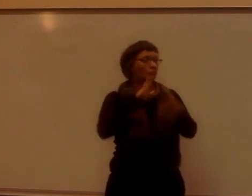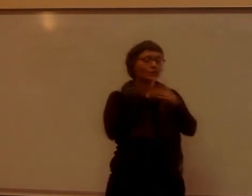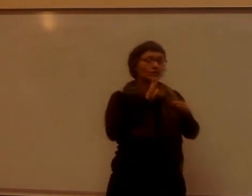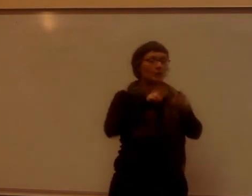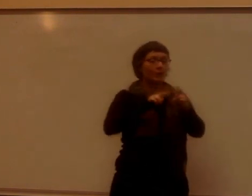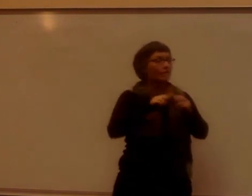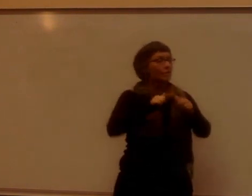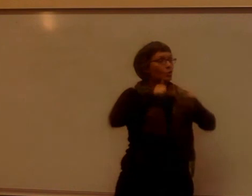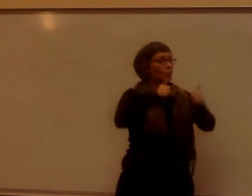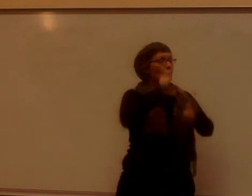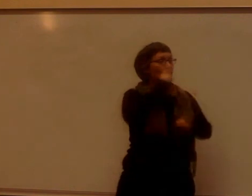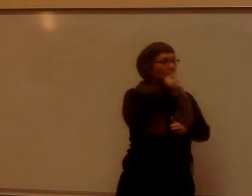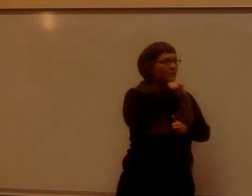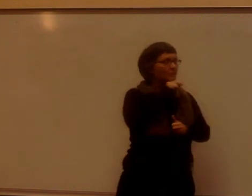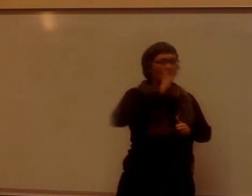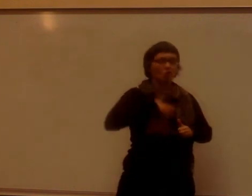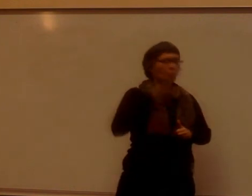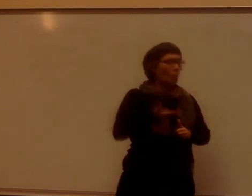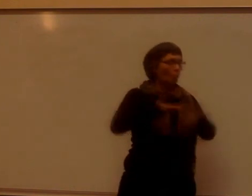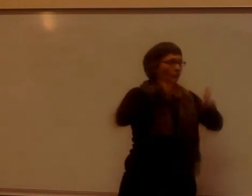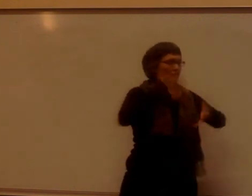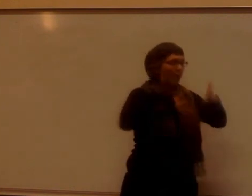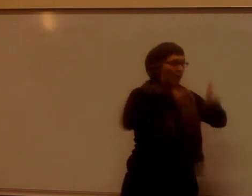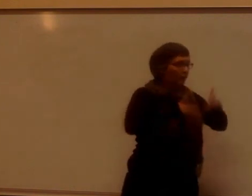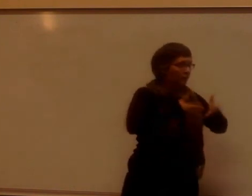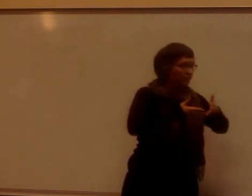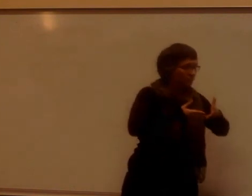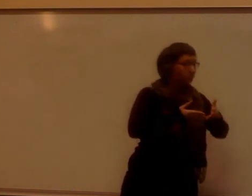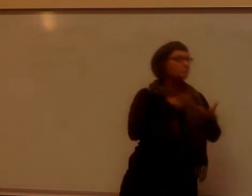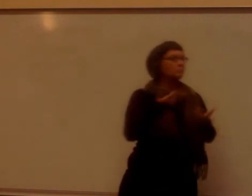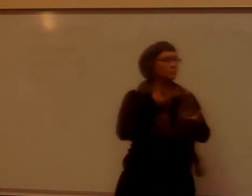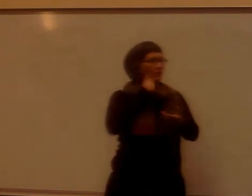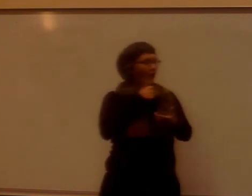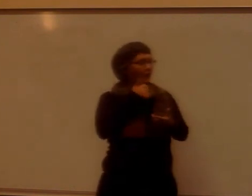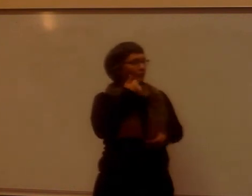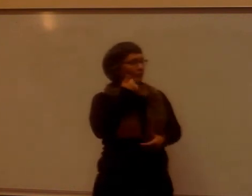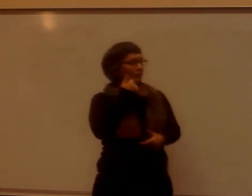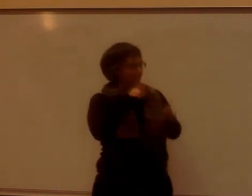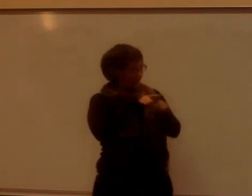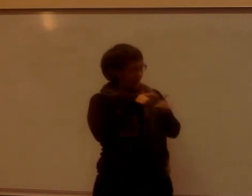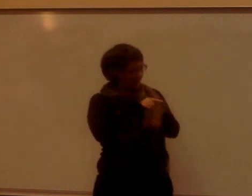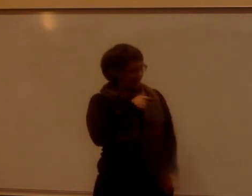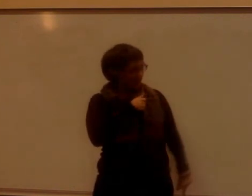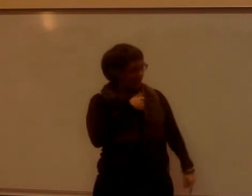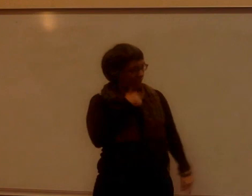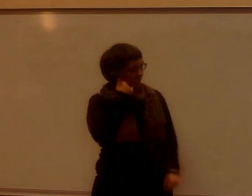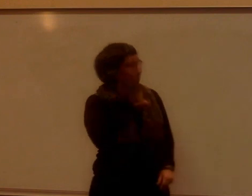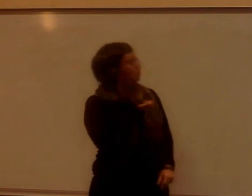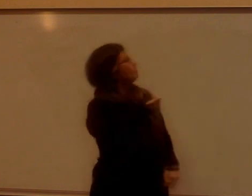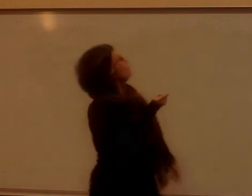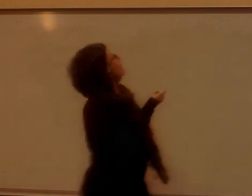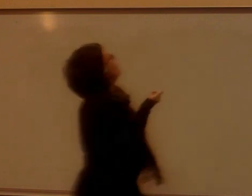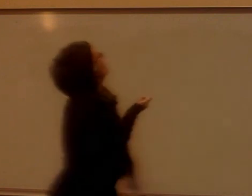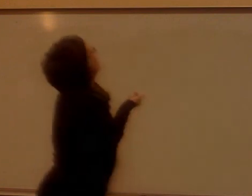language. So if a deaf person doesn't want to use sign language, they have an option to use speech. Yes, you have